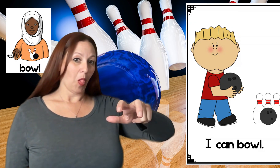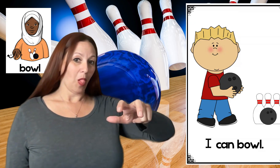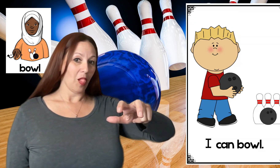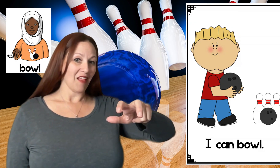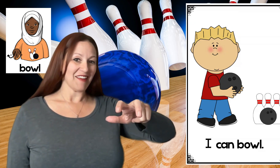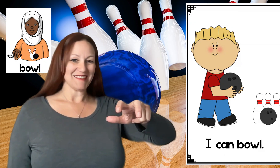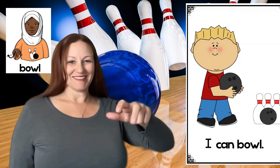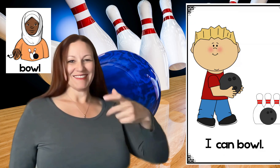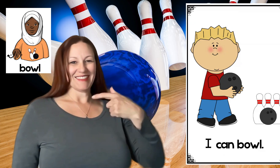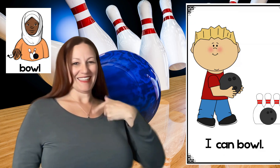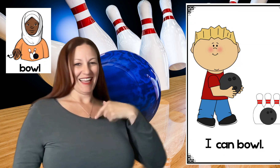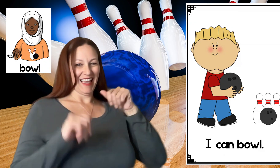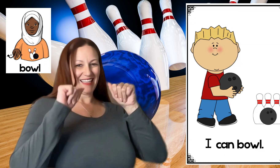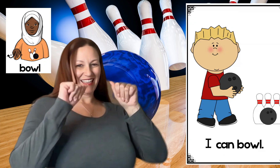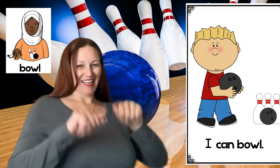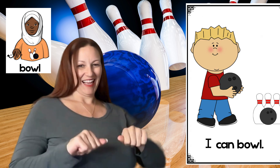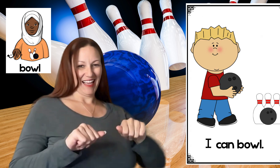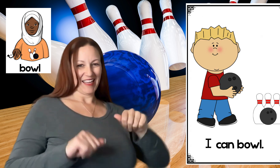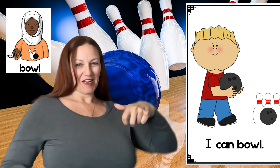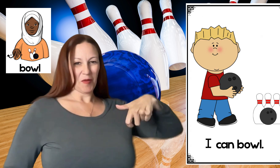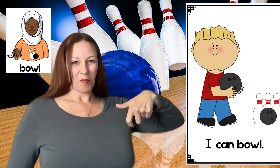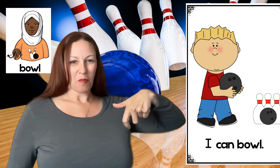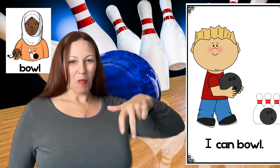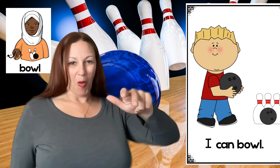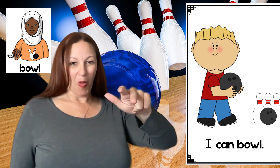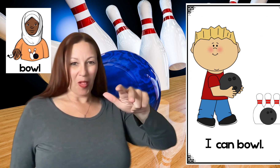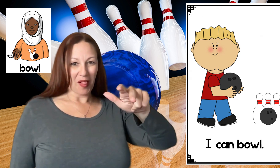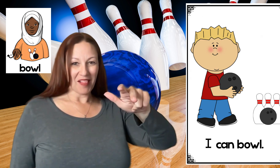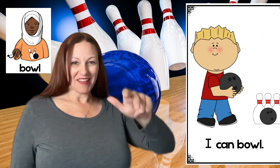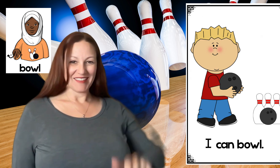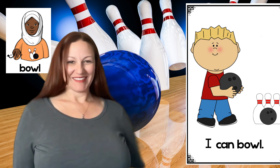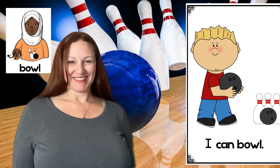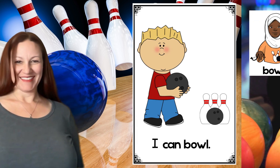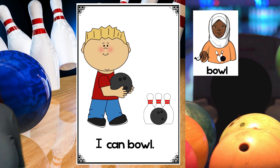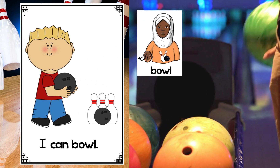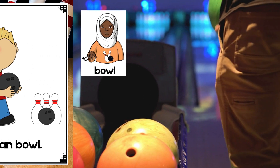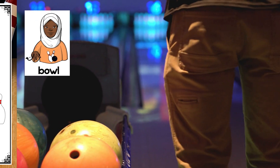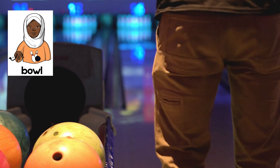Bowl. I can bowl.